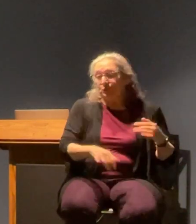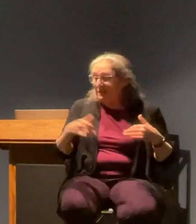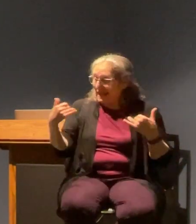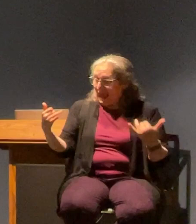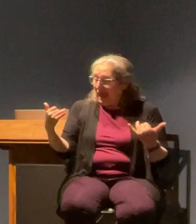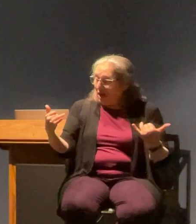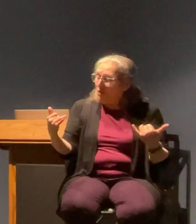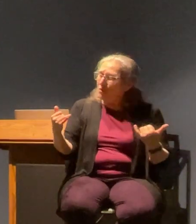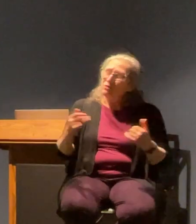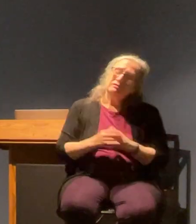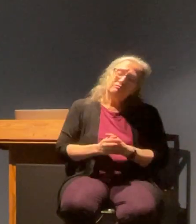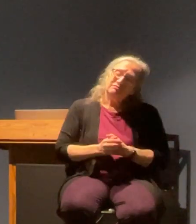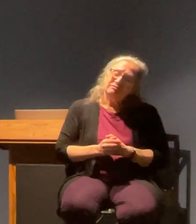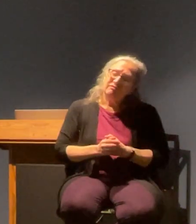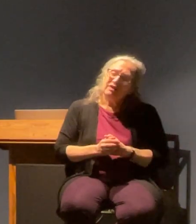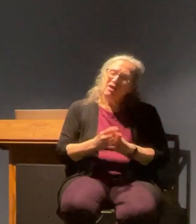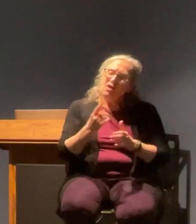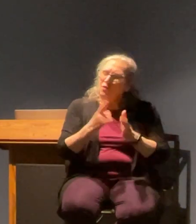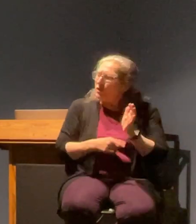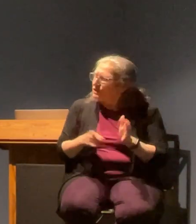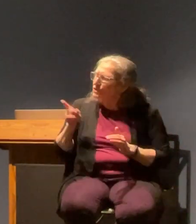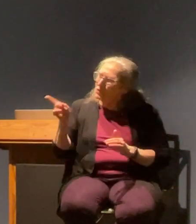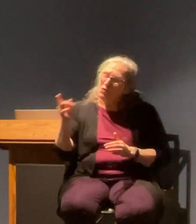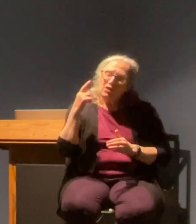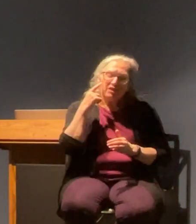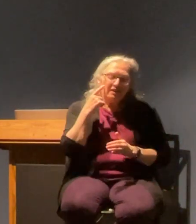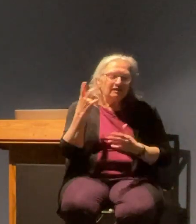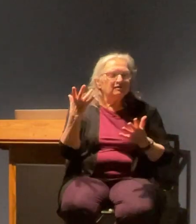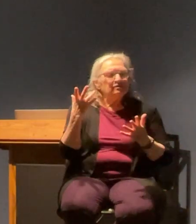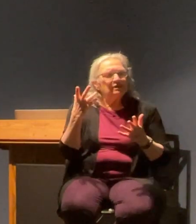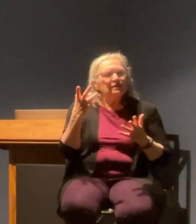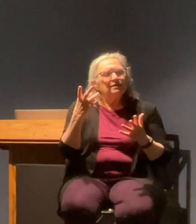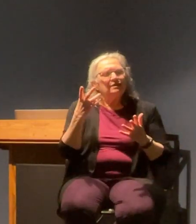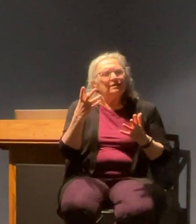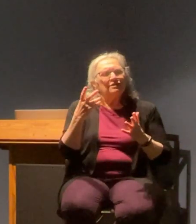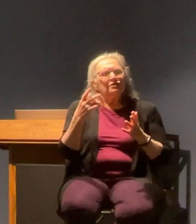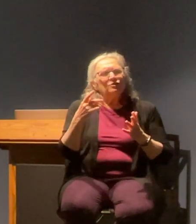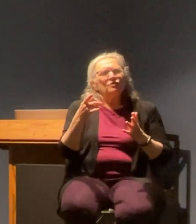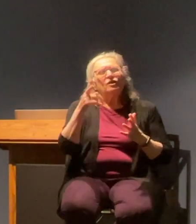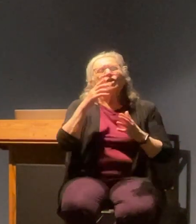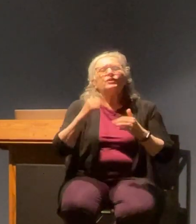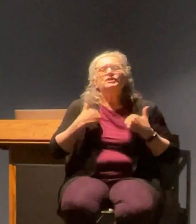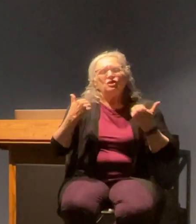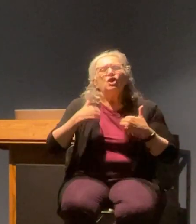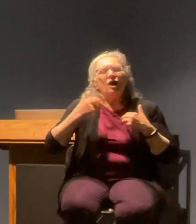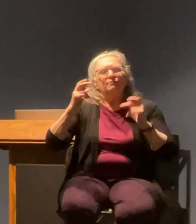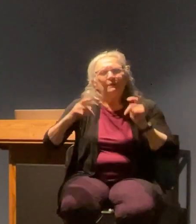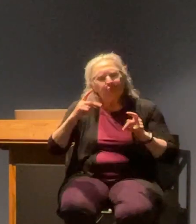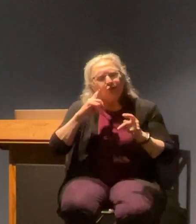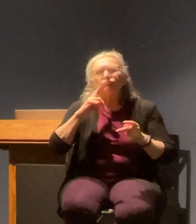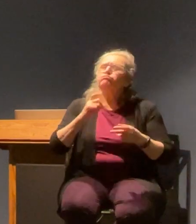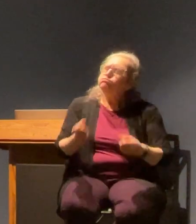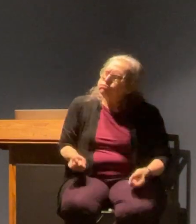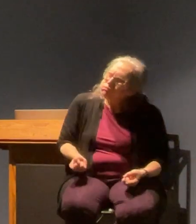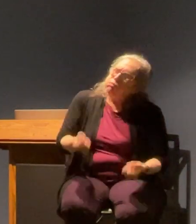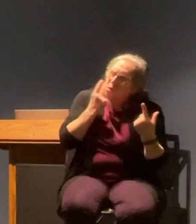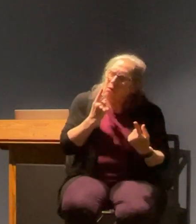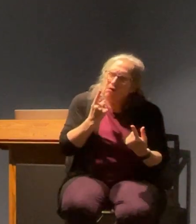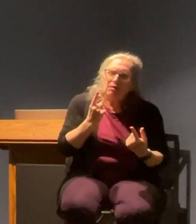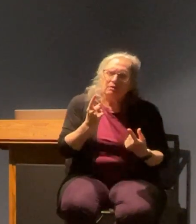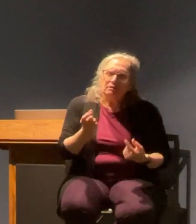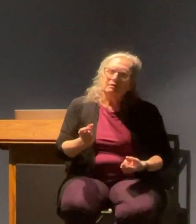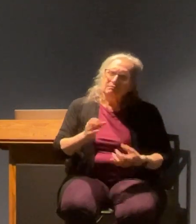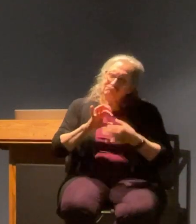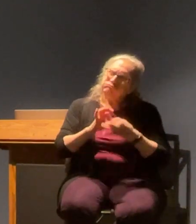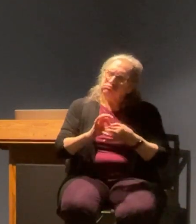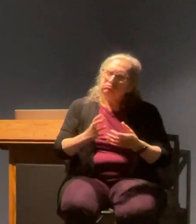now. What do you find resonates the most with young people, especially when we talk about this concept of clothing and